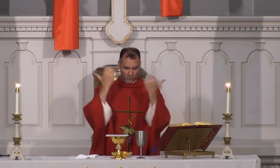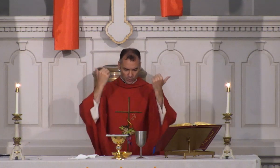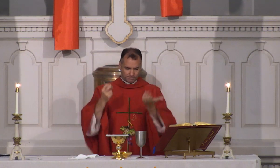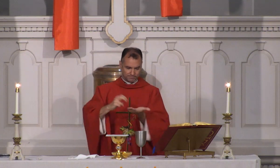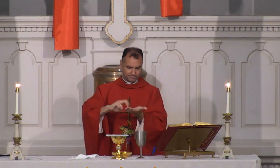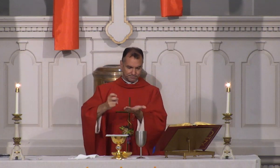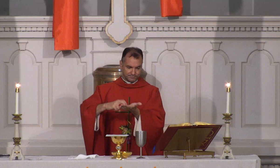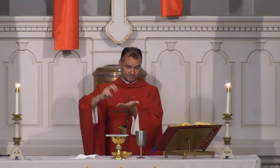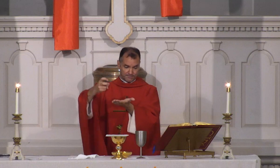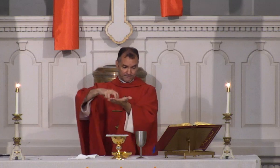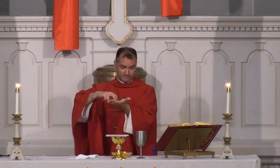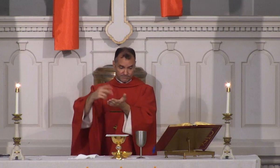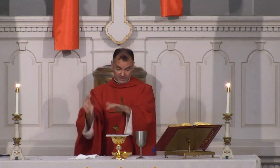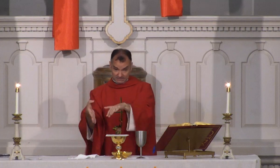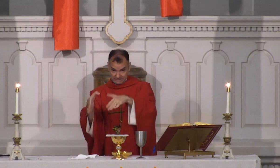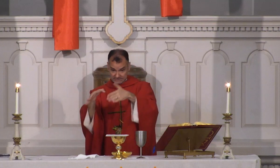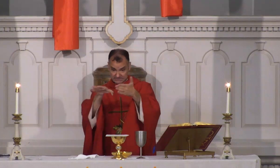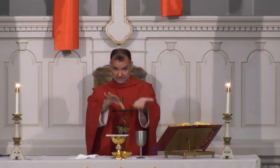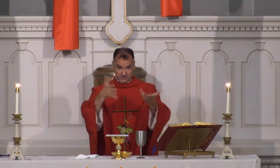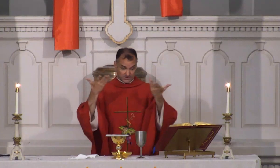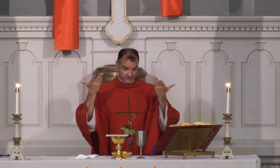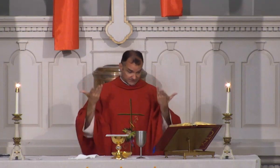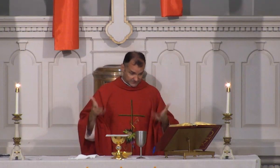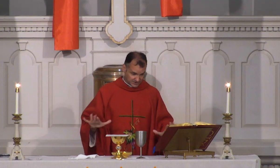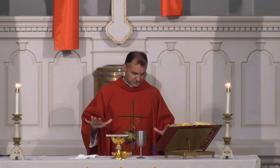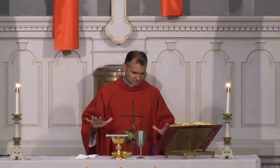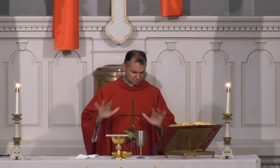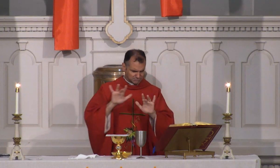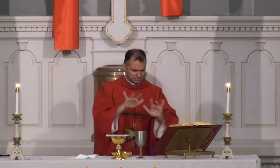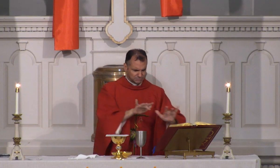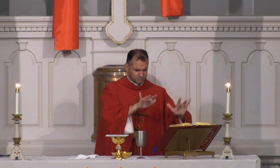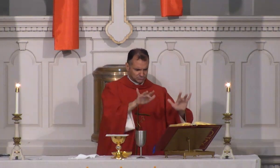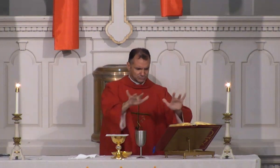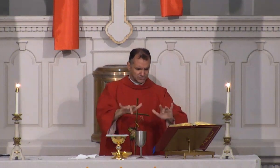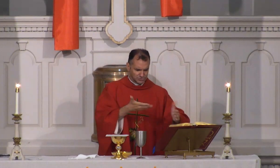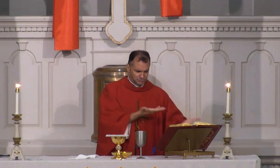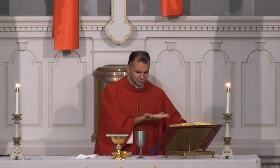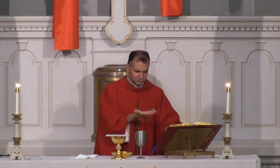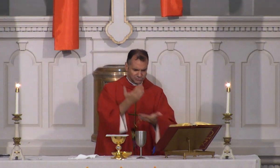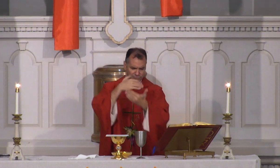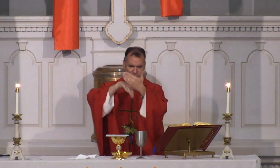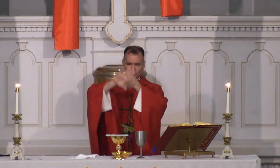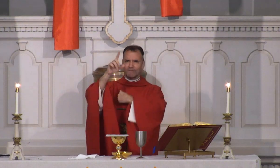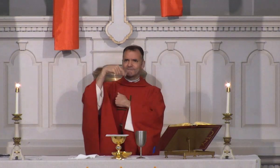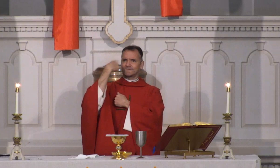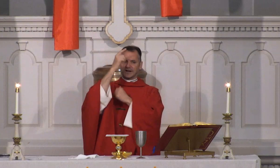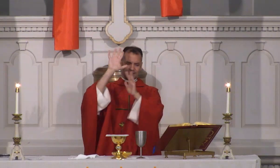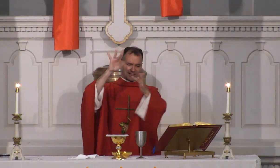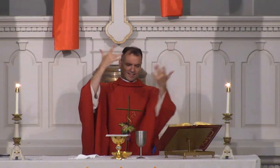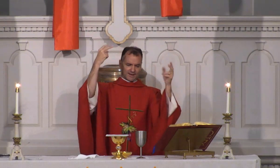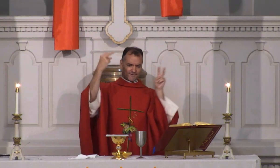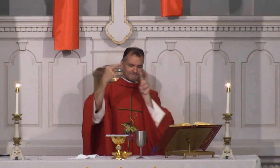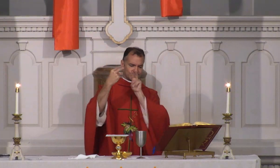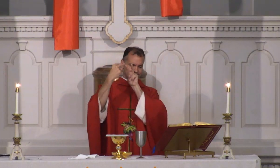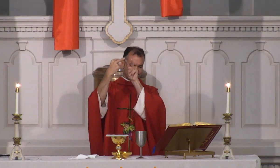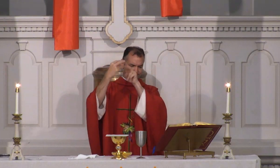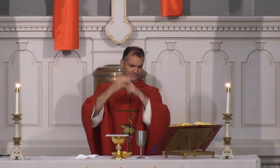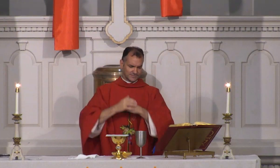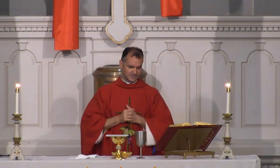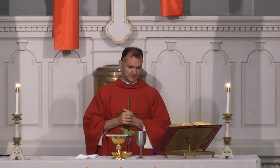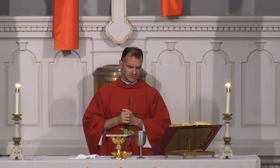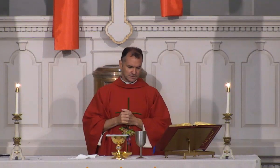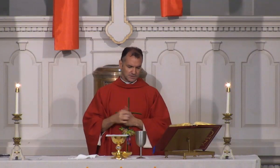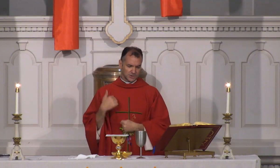and sisters who have fallen asleep in the hope of the resurrection, and all who have died in your mercy. Welcome them into the light